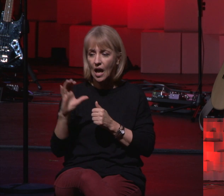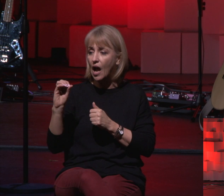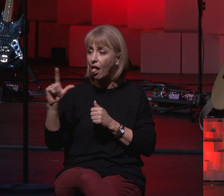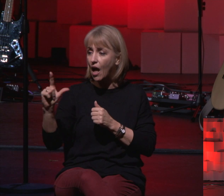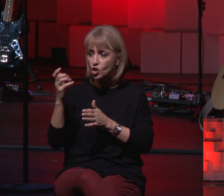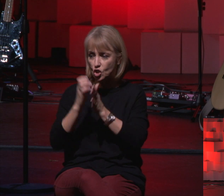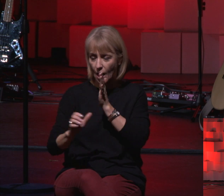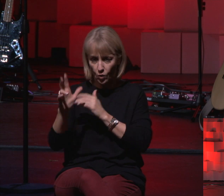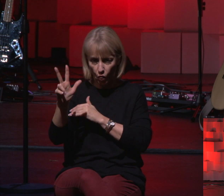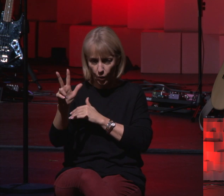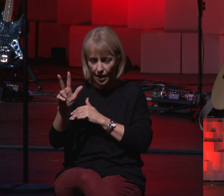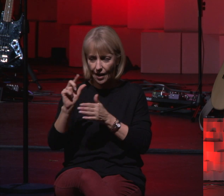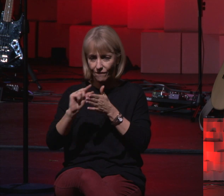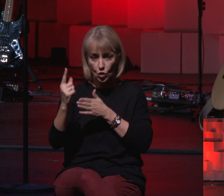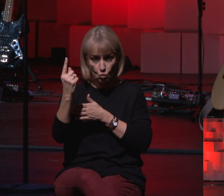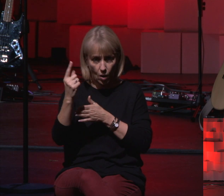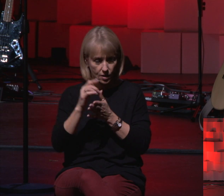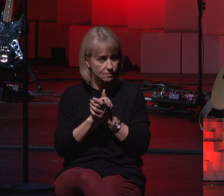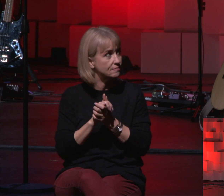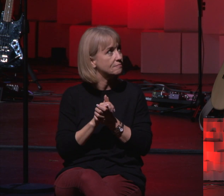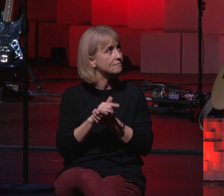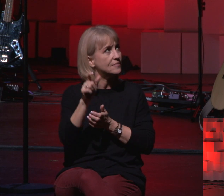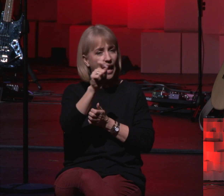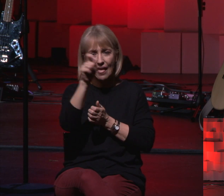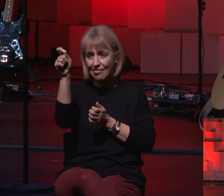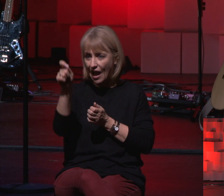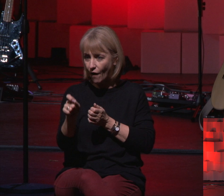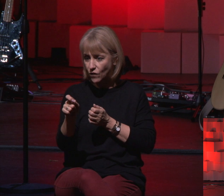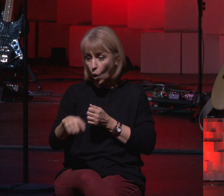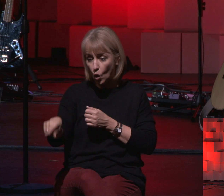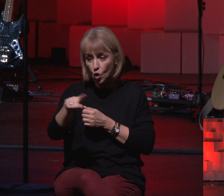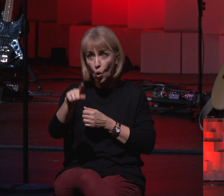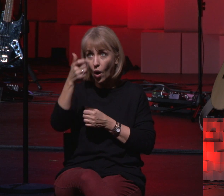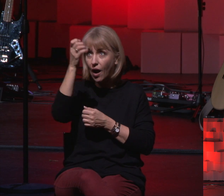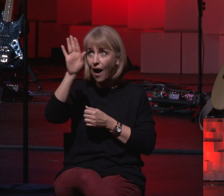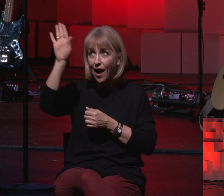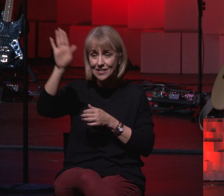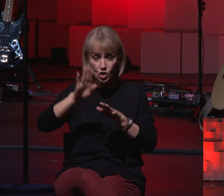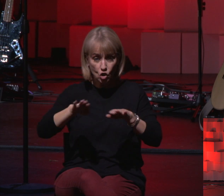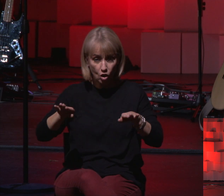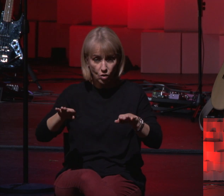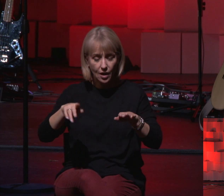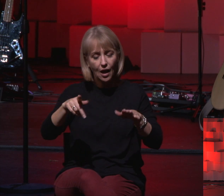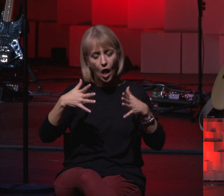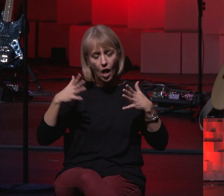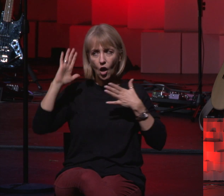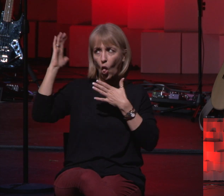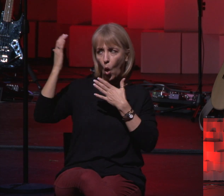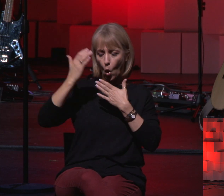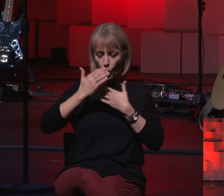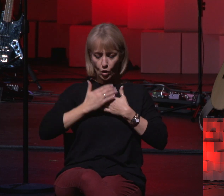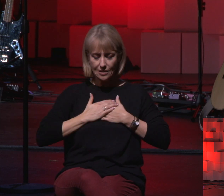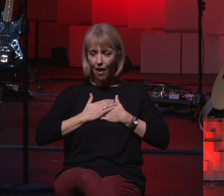3, verse 1 says this. Therefore, as God's chosen people, holy and dearly loved, clothe yourselves